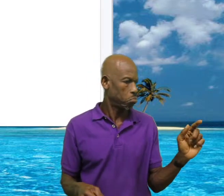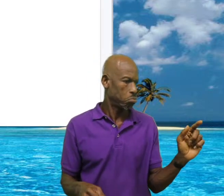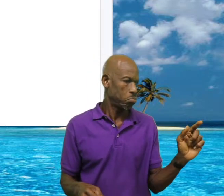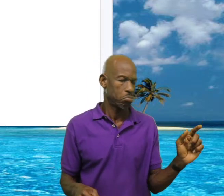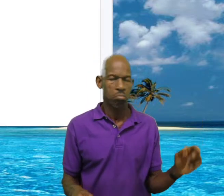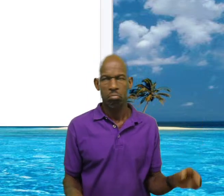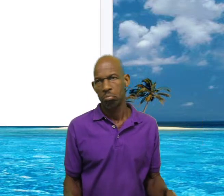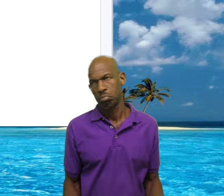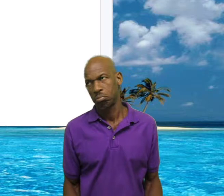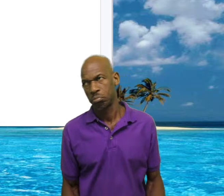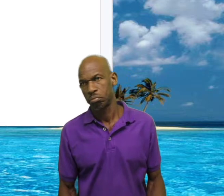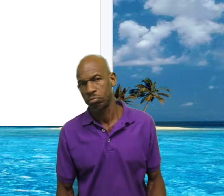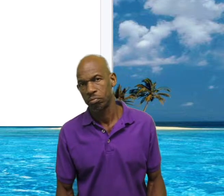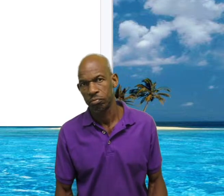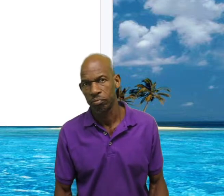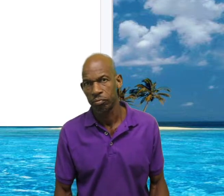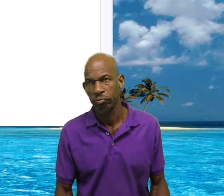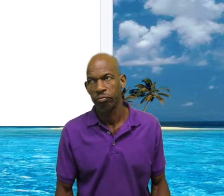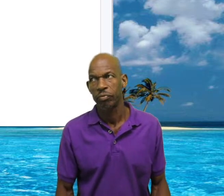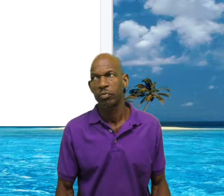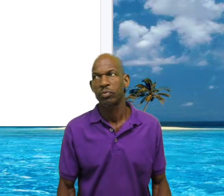So I'm putting down this word synonym.